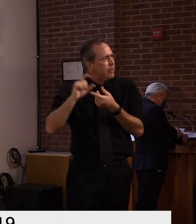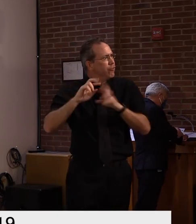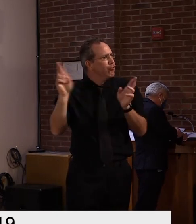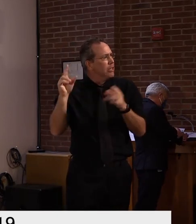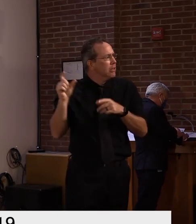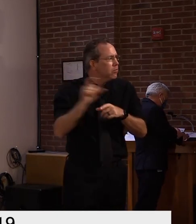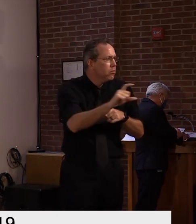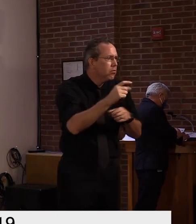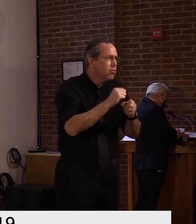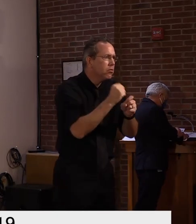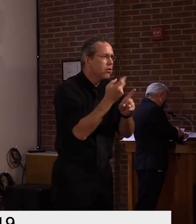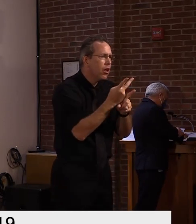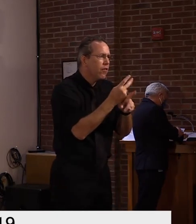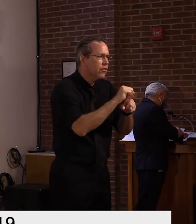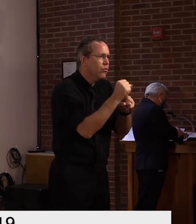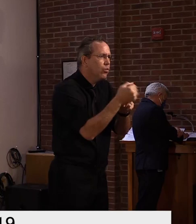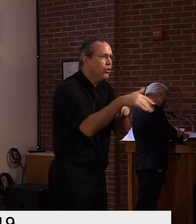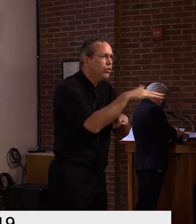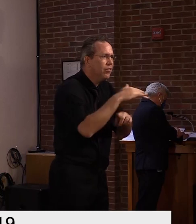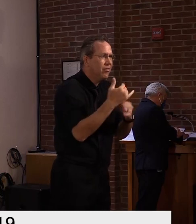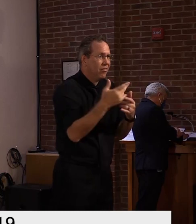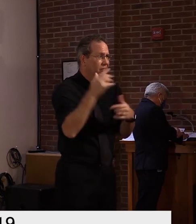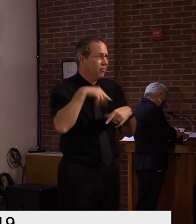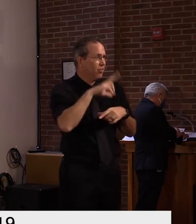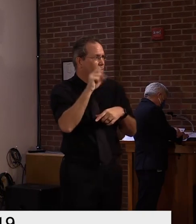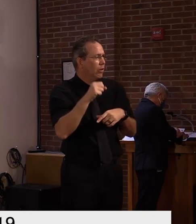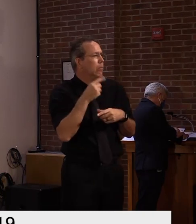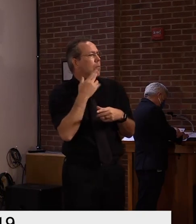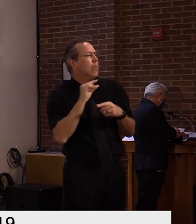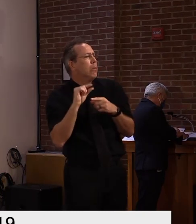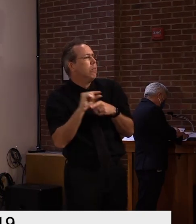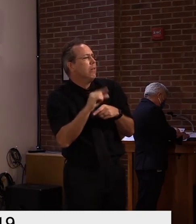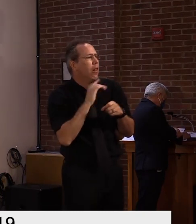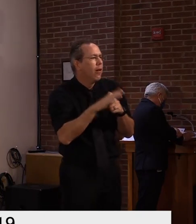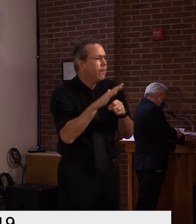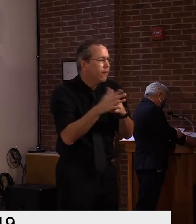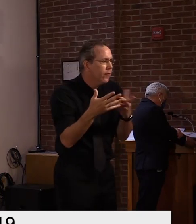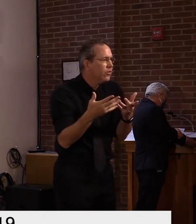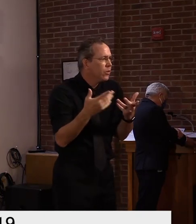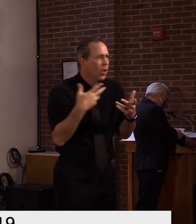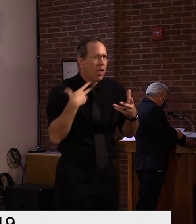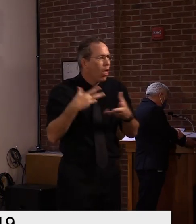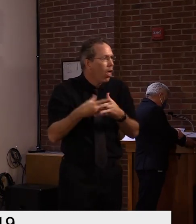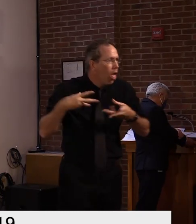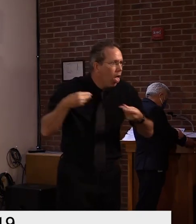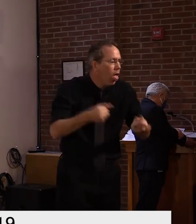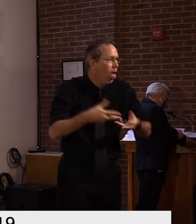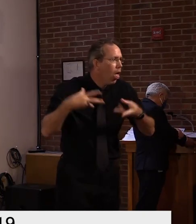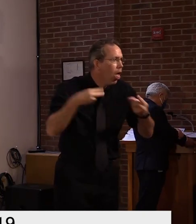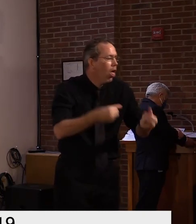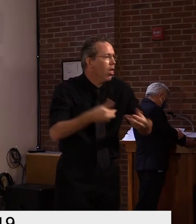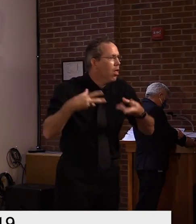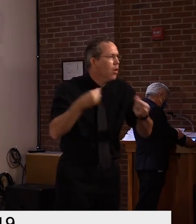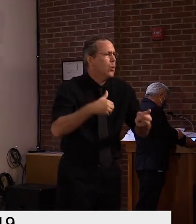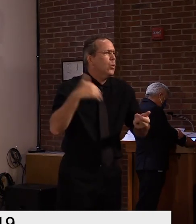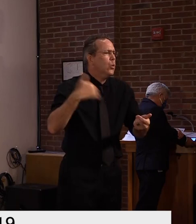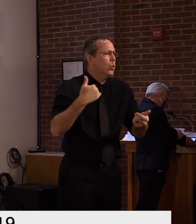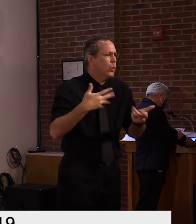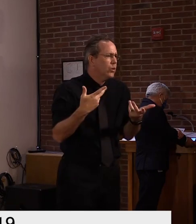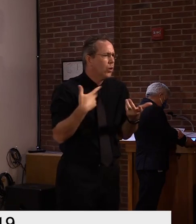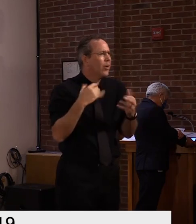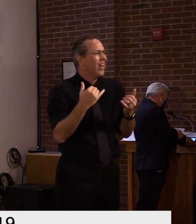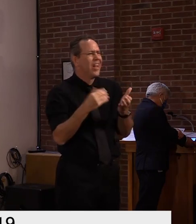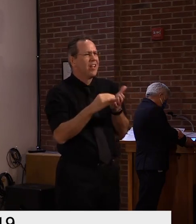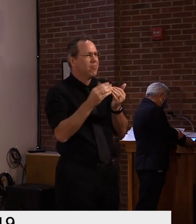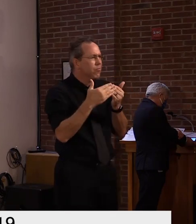public health and its contribution to the population's health in general. So many of the initiatives that public health has